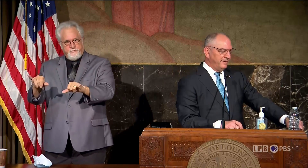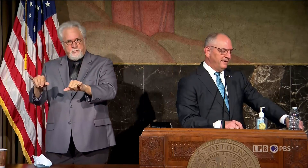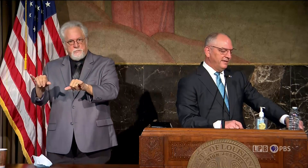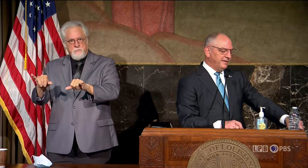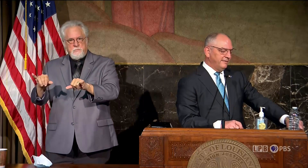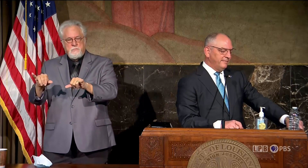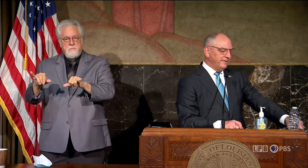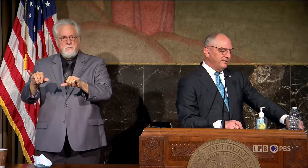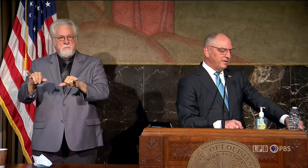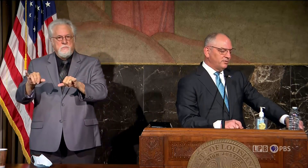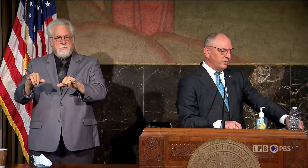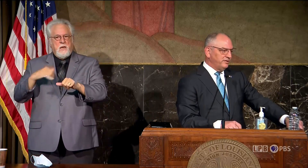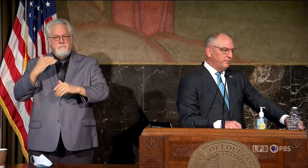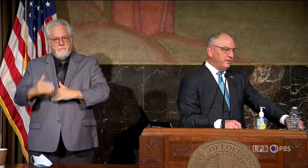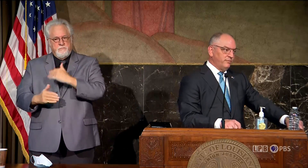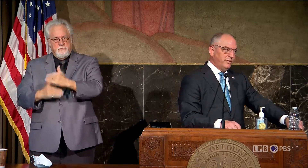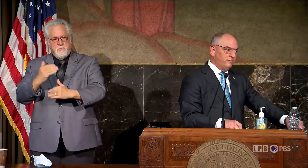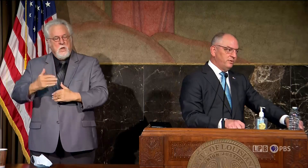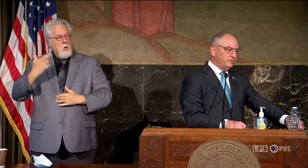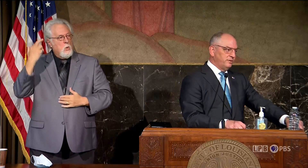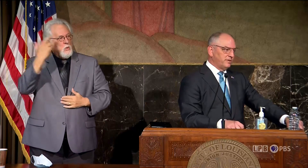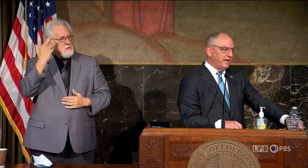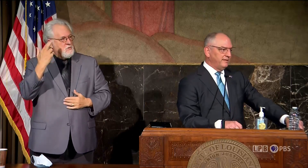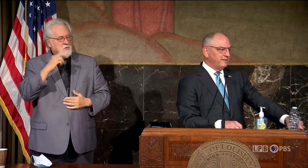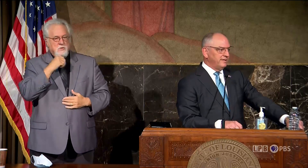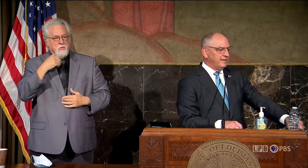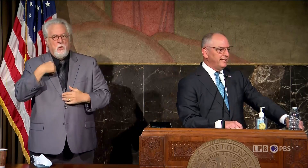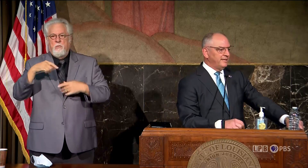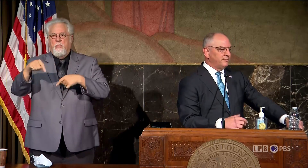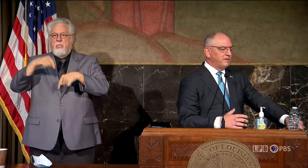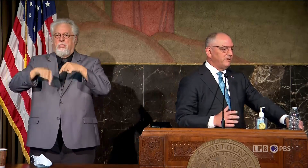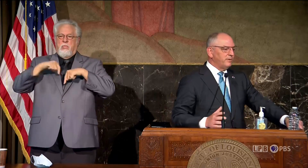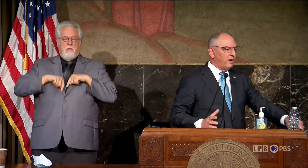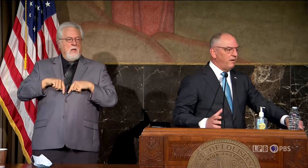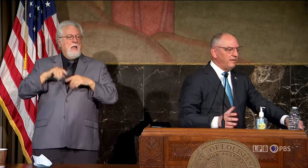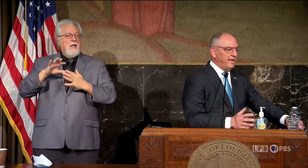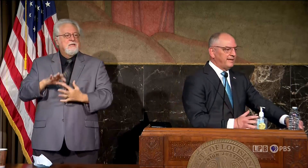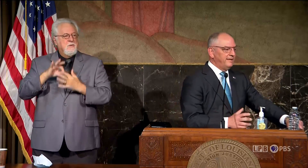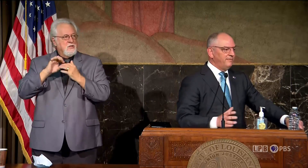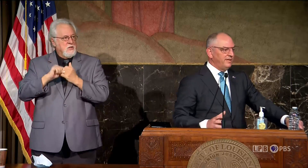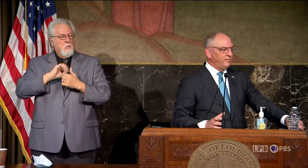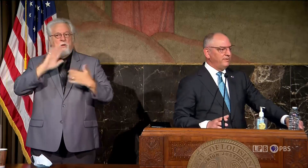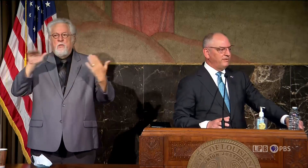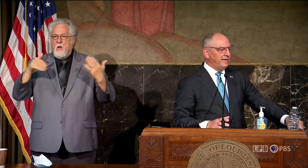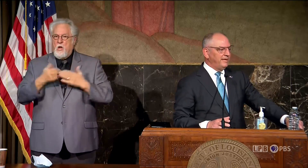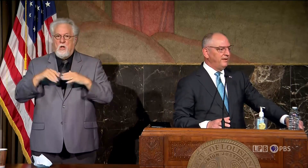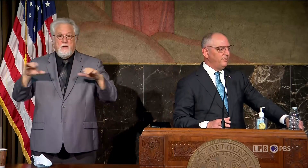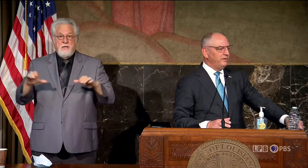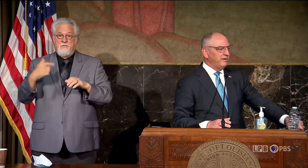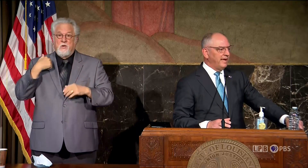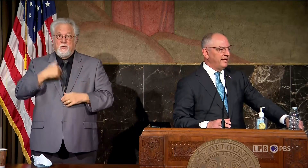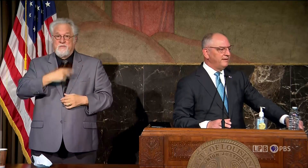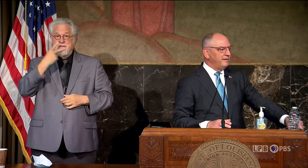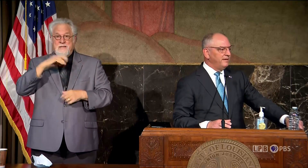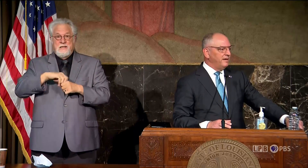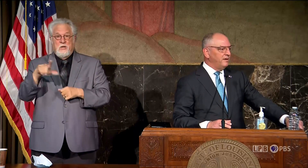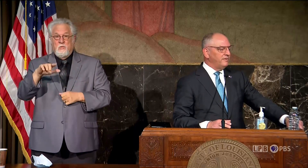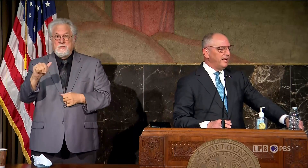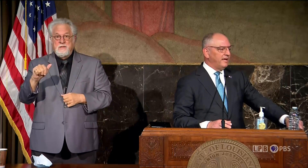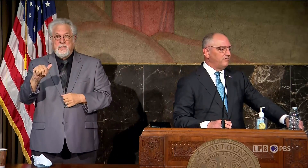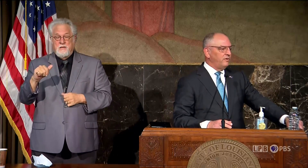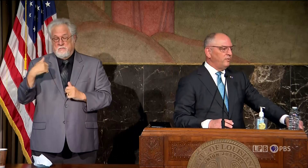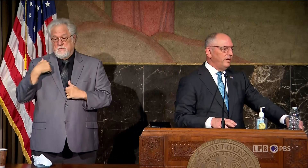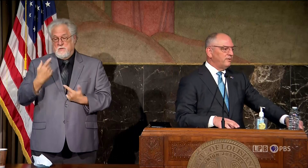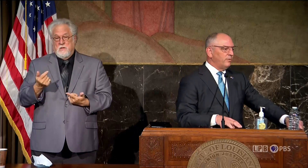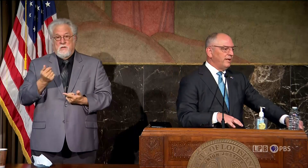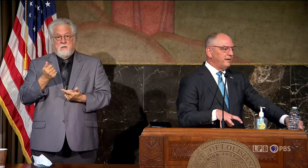that is reasonable, that we don't lose those gains. And especially with all of the activity that we've seen in Louisiana over